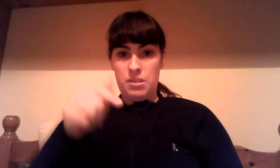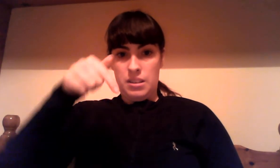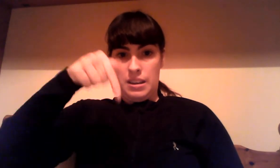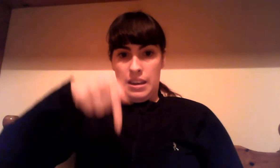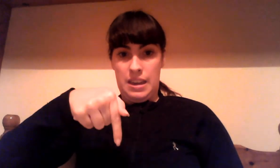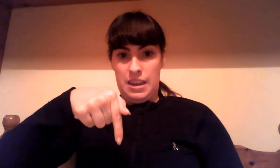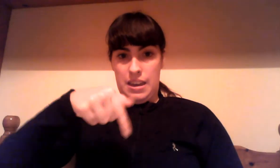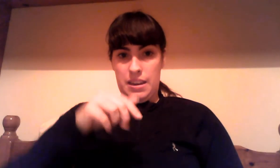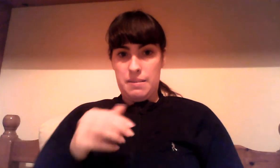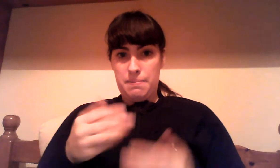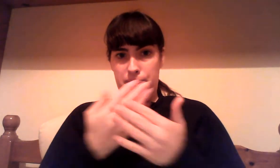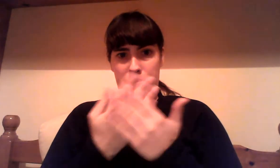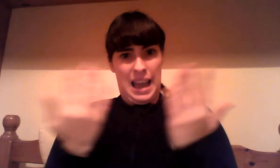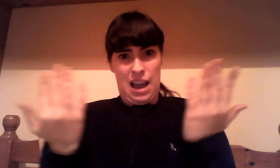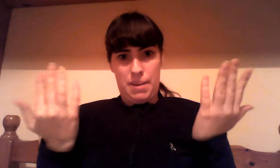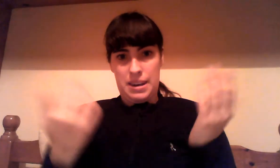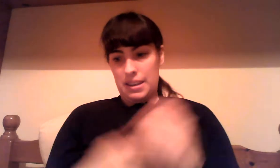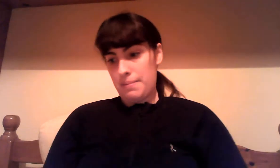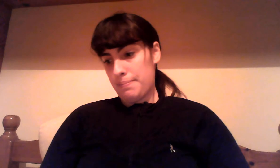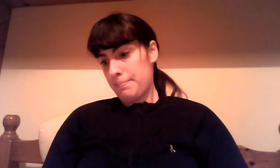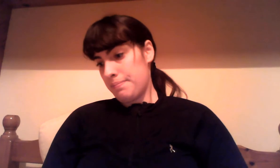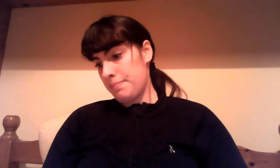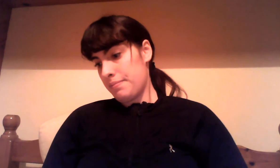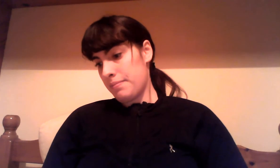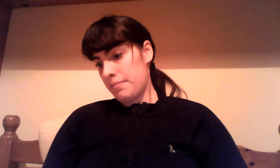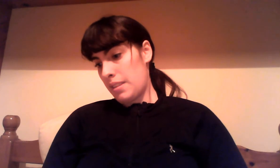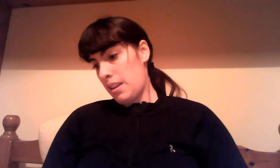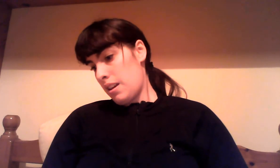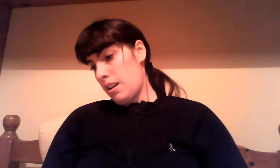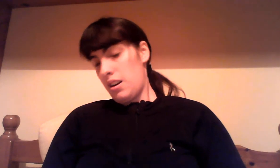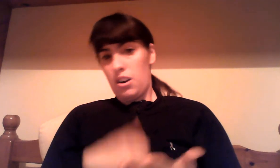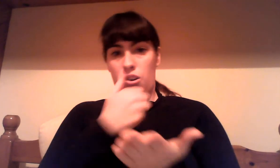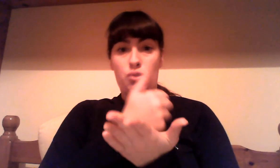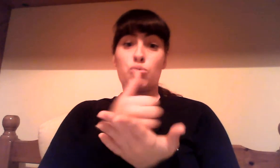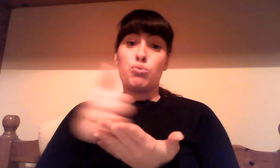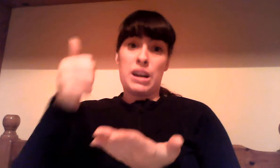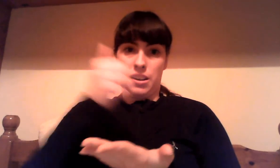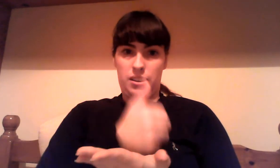people, here, how many, regularly,